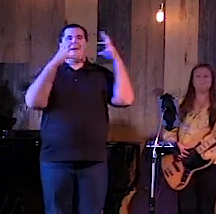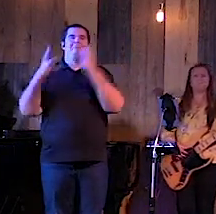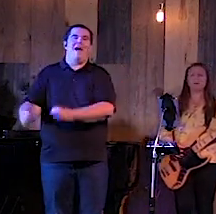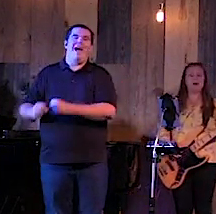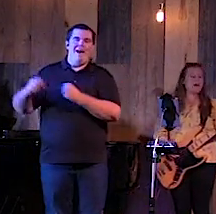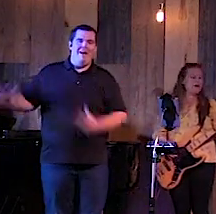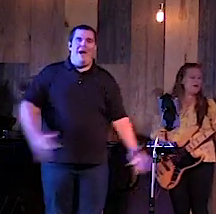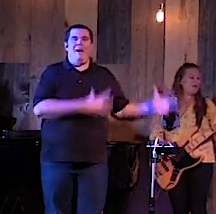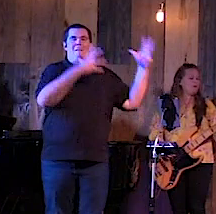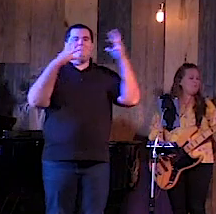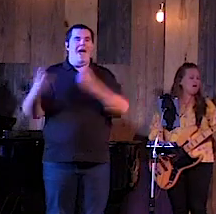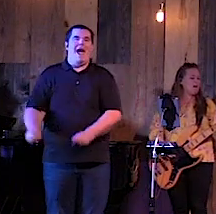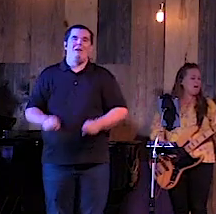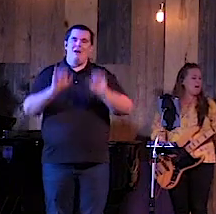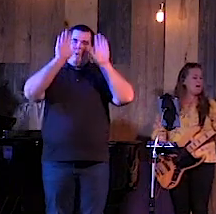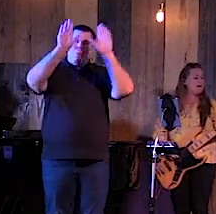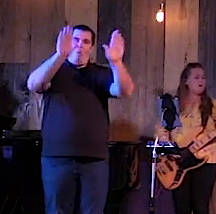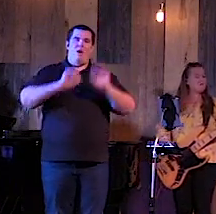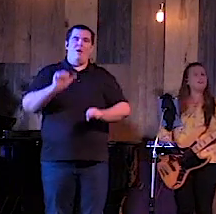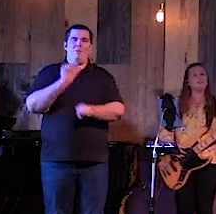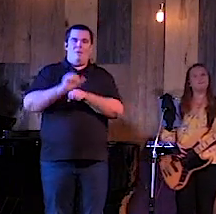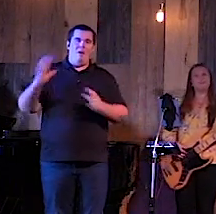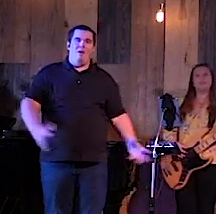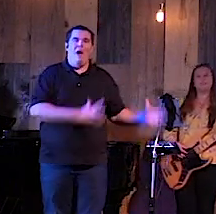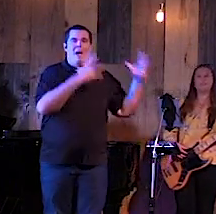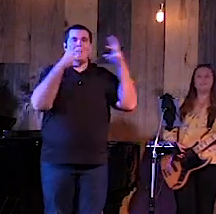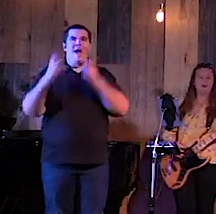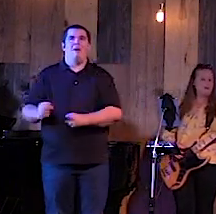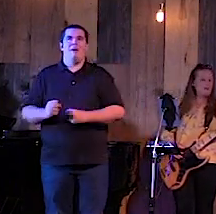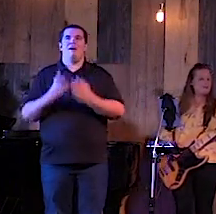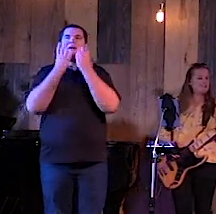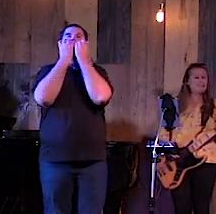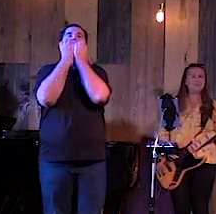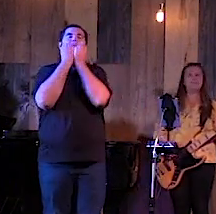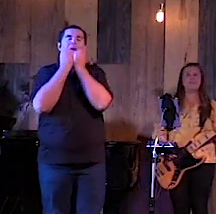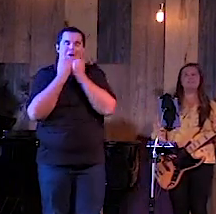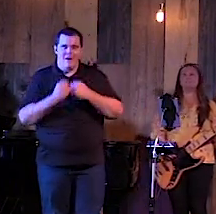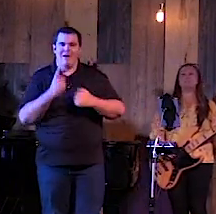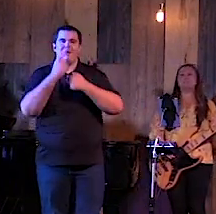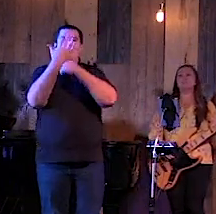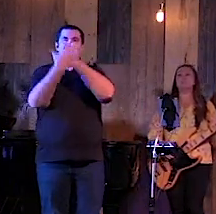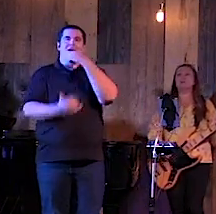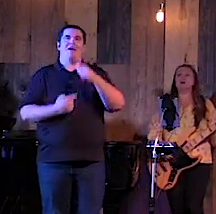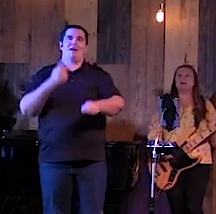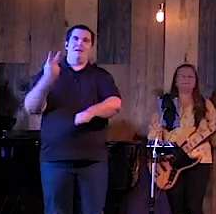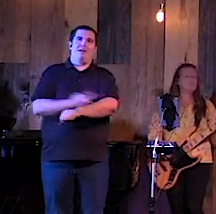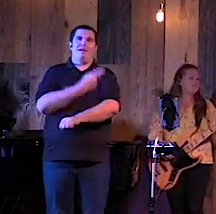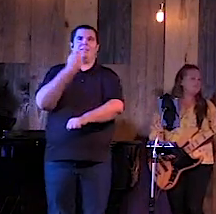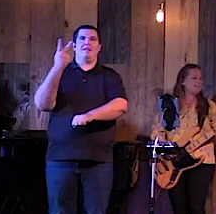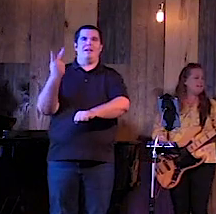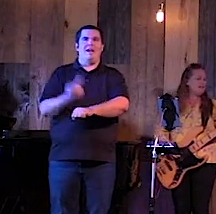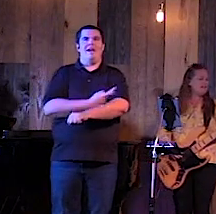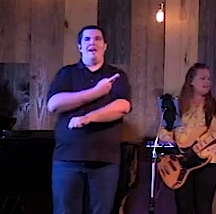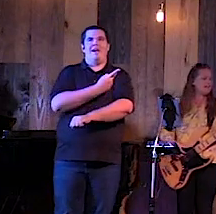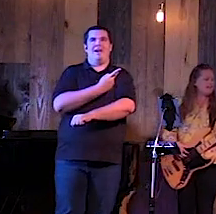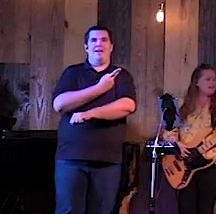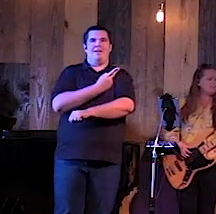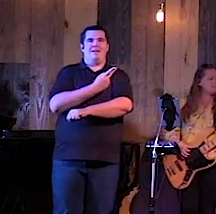Lamb. There is power, power, wonder-working power in the precious.